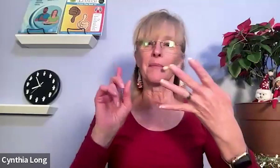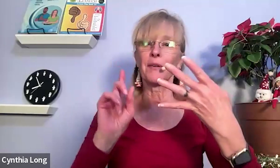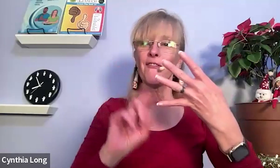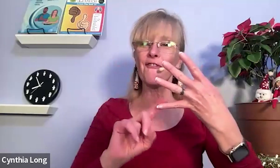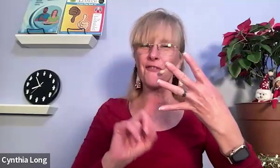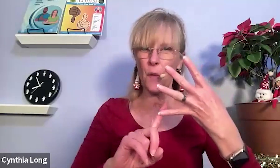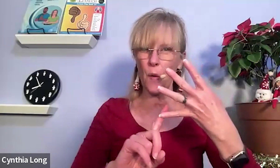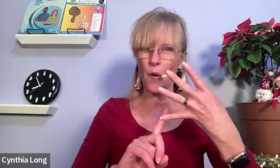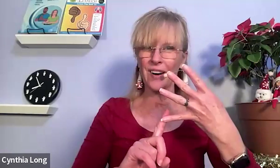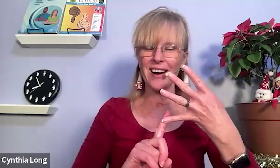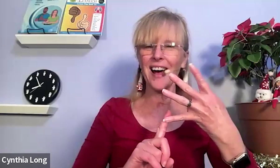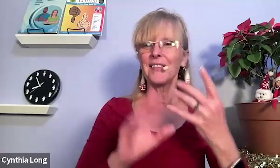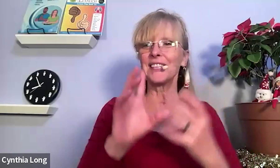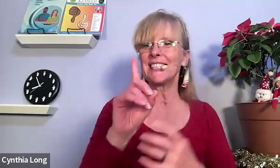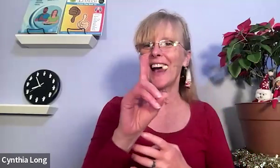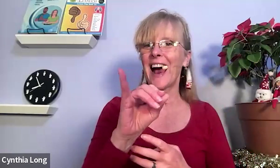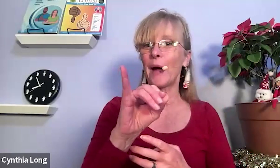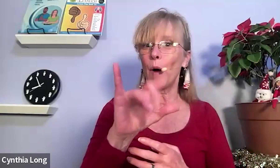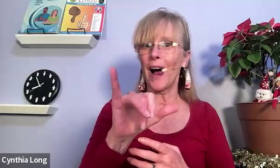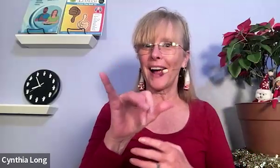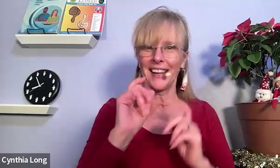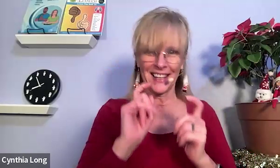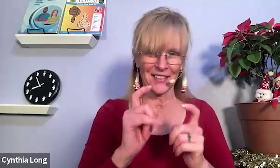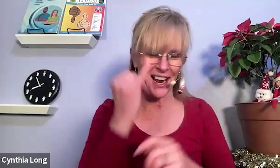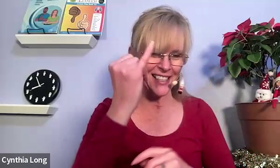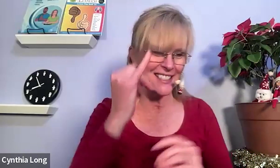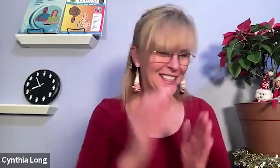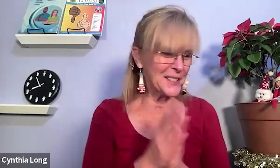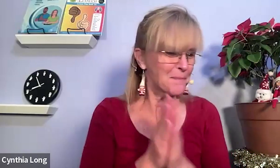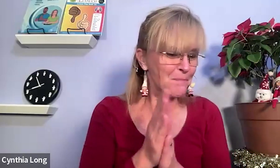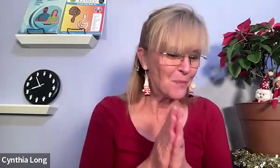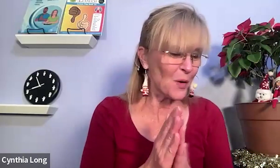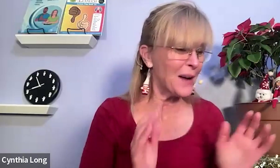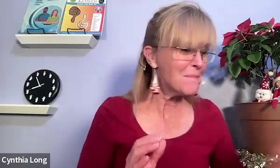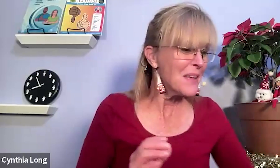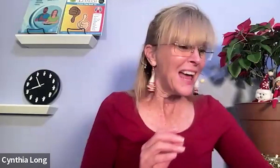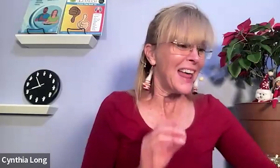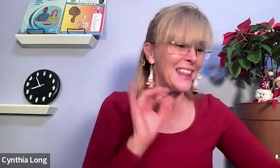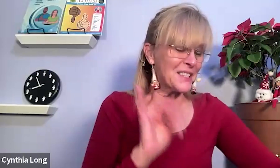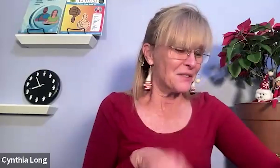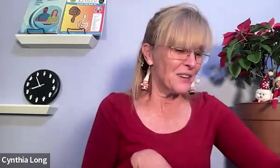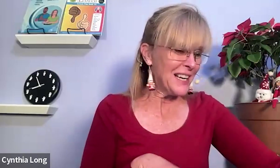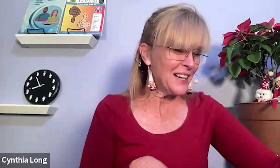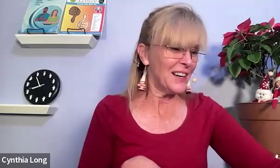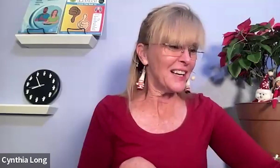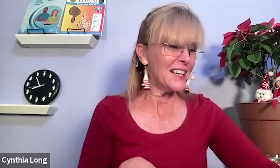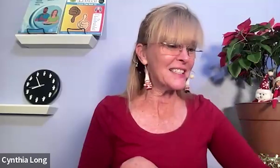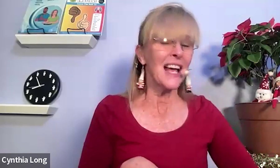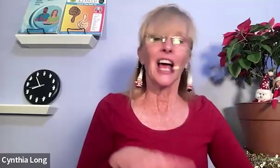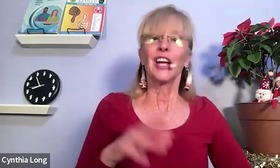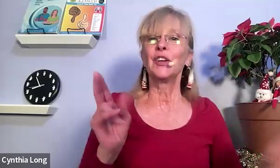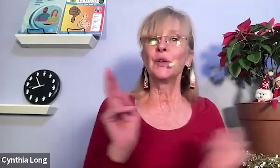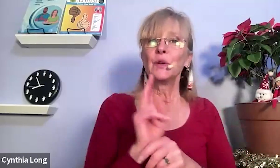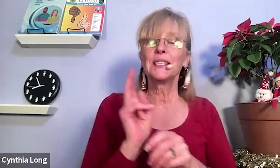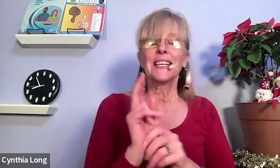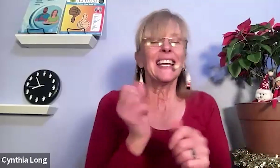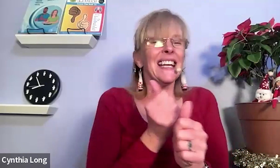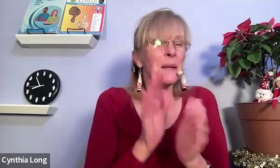number 4 of the DIY gift ideas. Okay, this one right here is use any